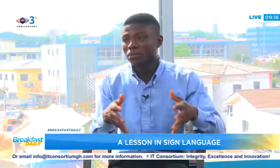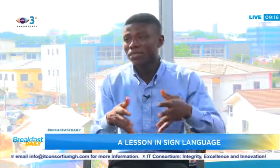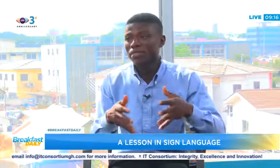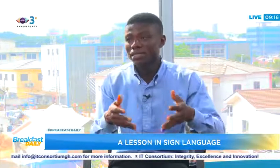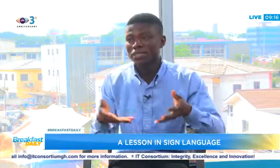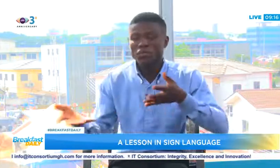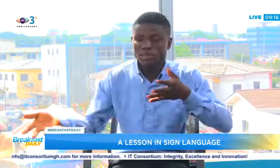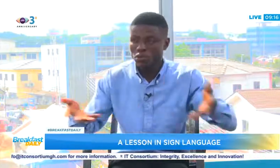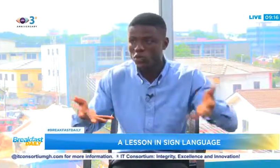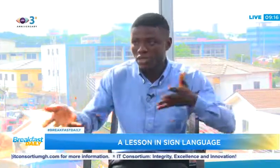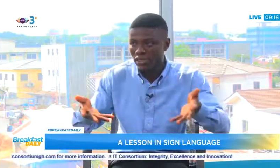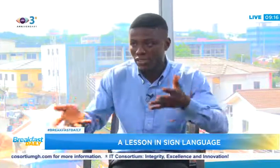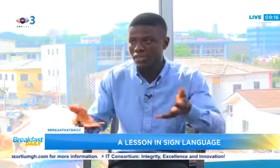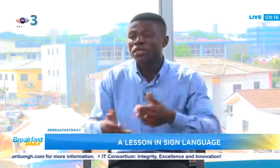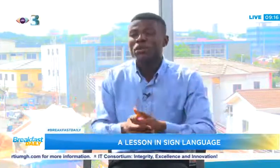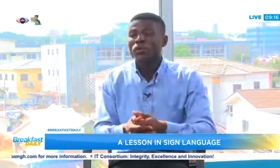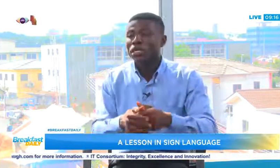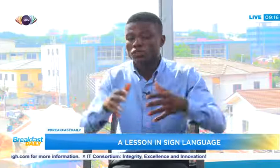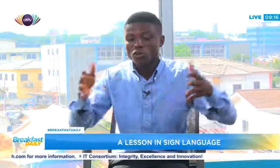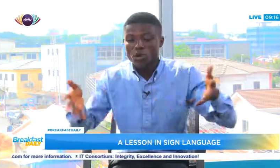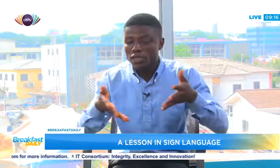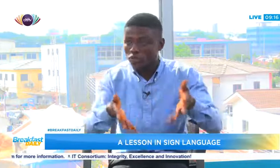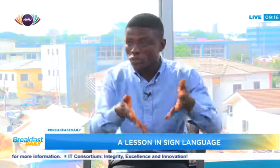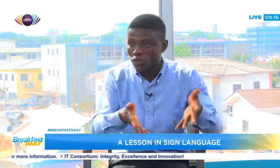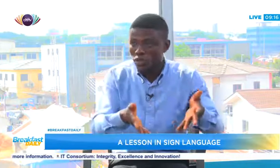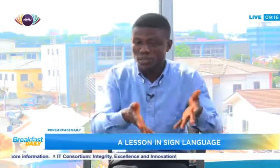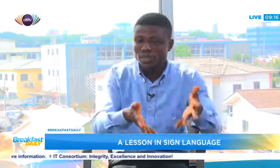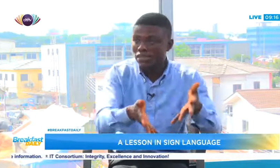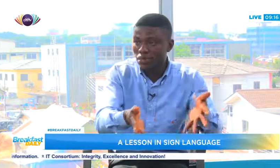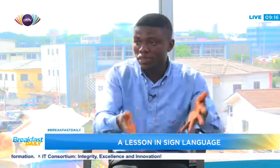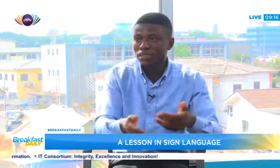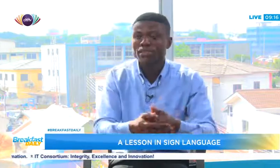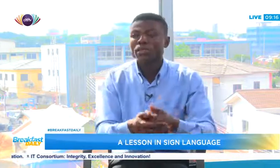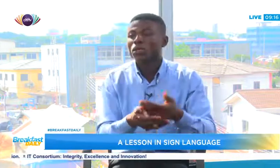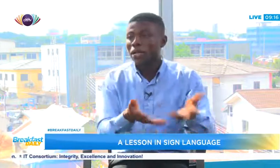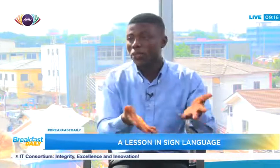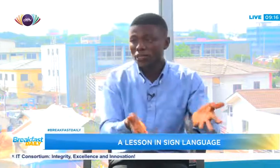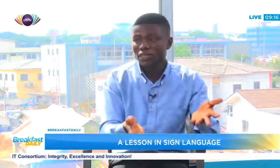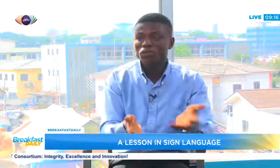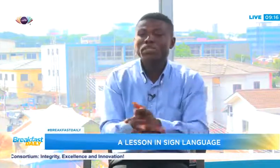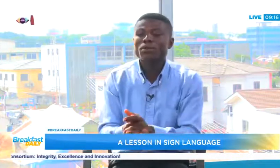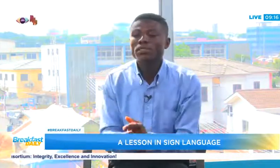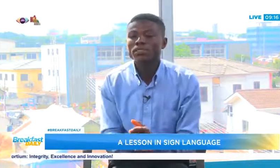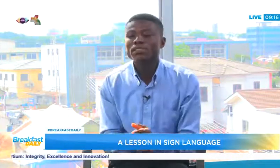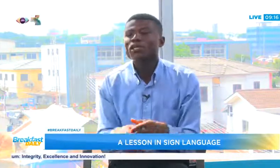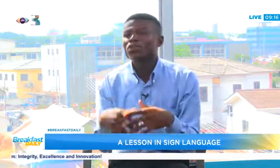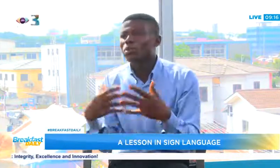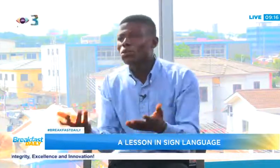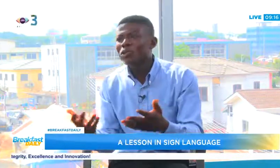disability studies, Wow. which correlates. Yes. It all works towards disability, working with persons with disabilities. So people will laugh